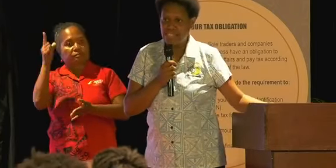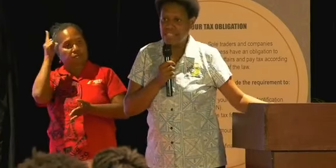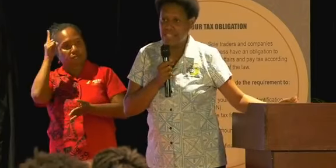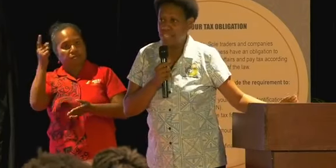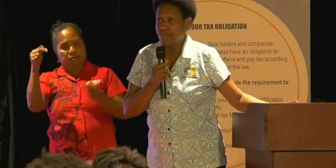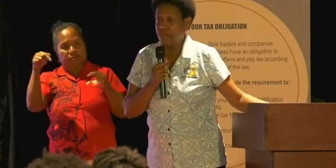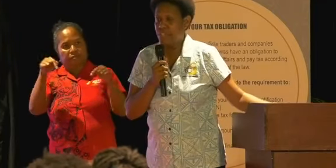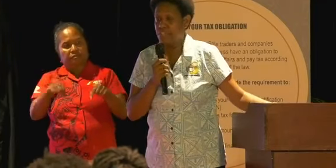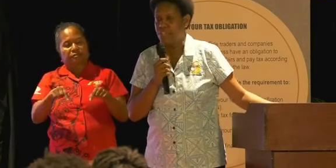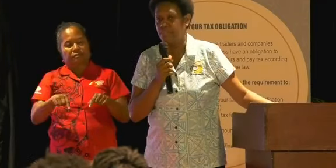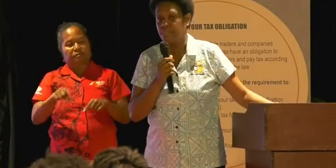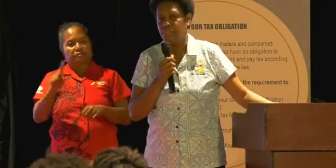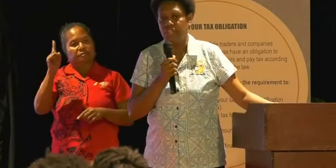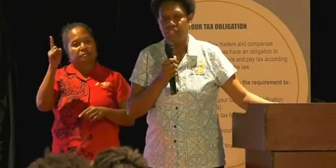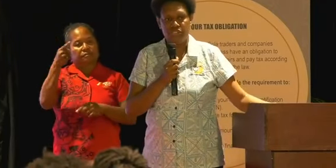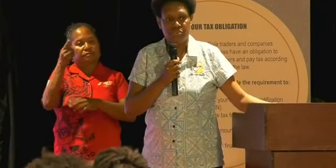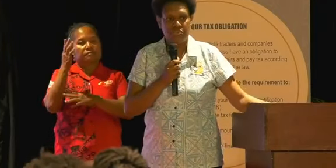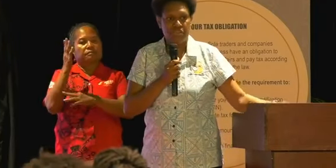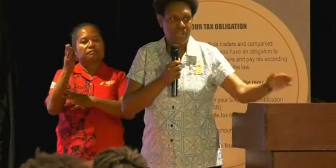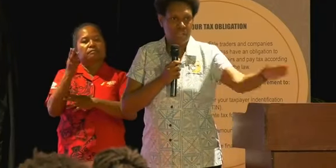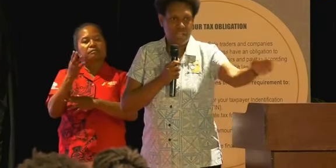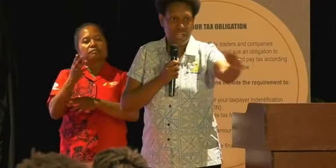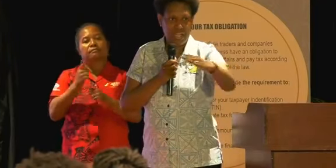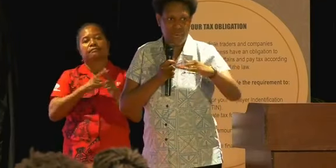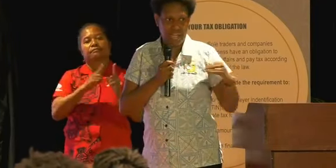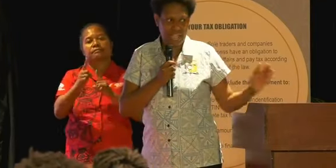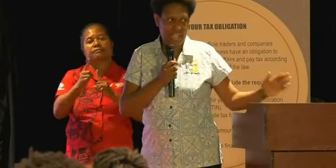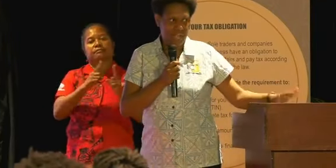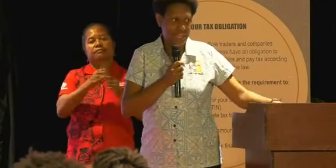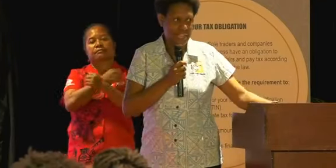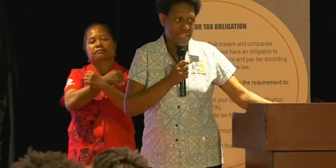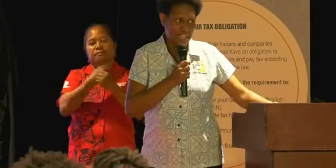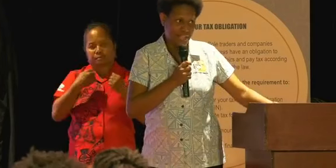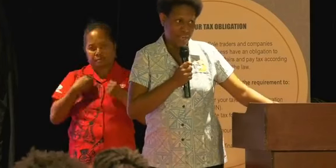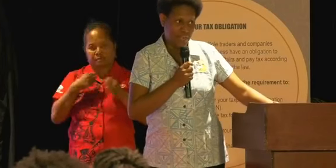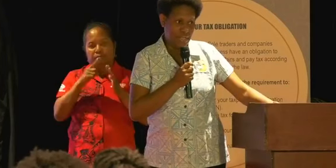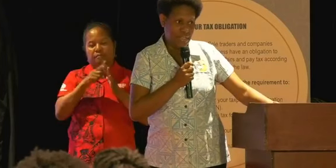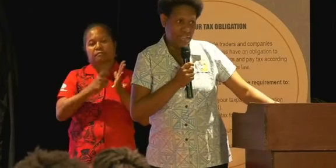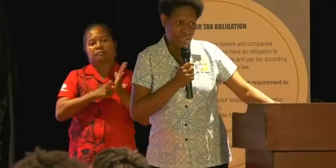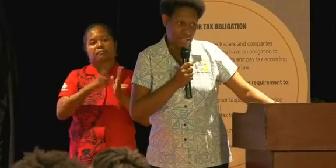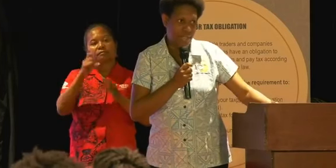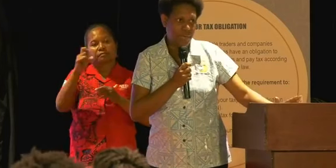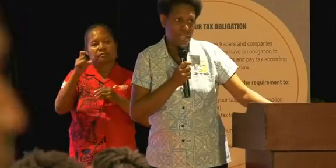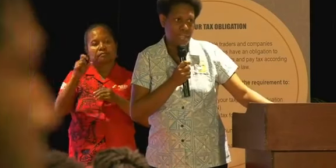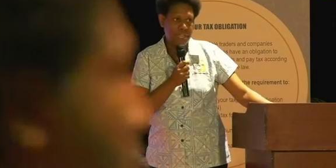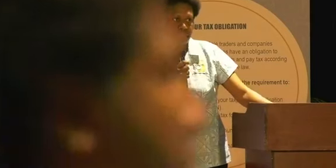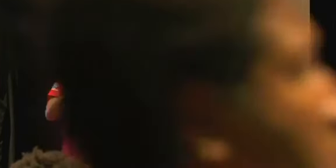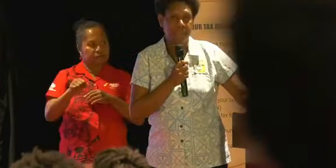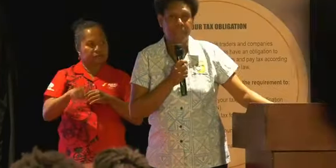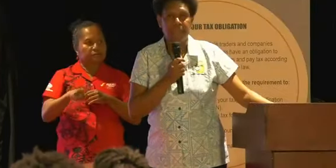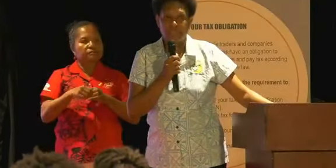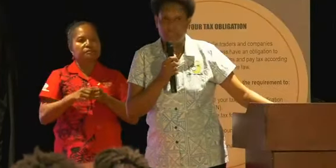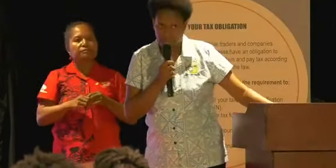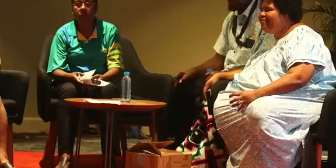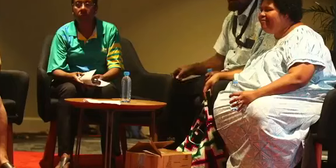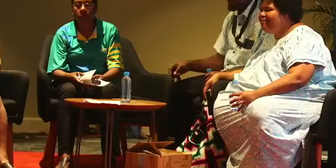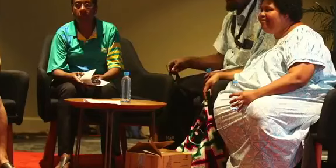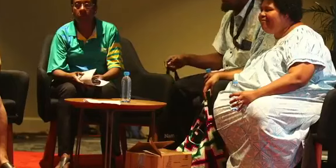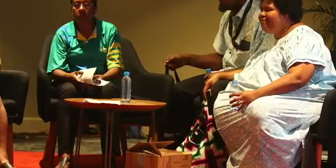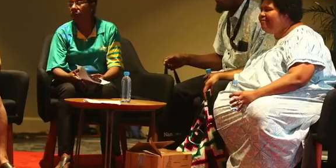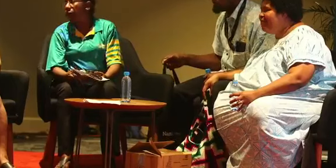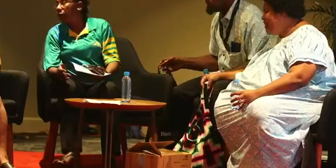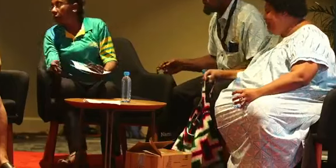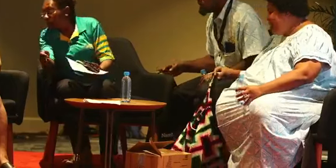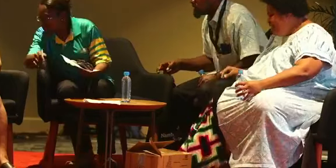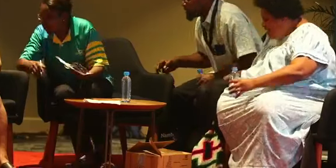have first-hand information with regards to our IRC. Is that correct? Our IRC.